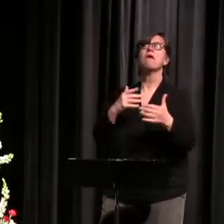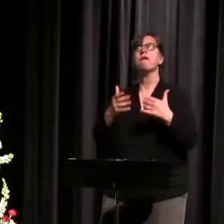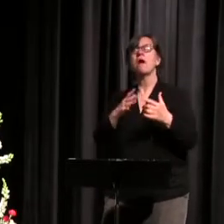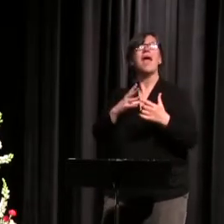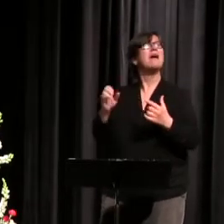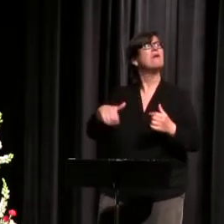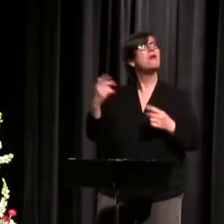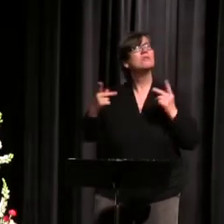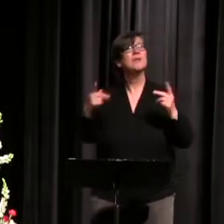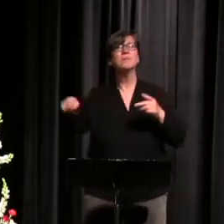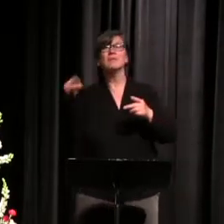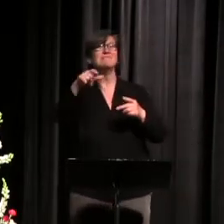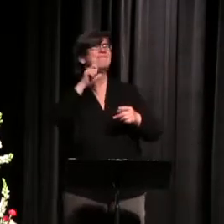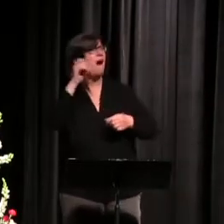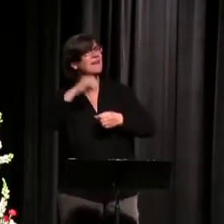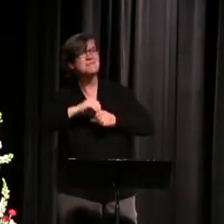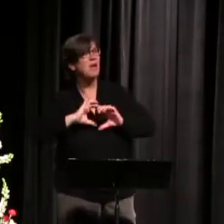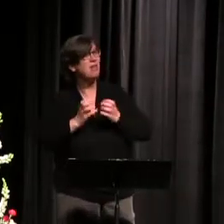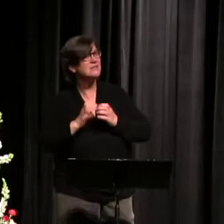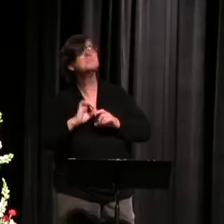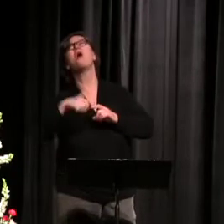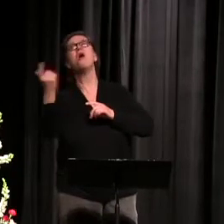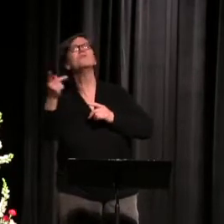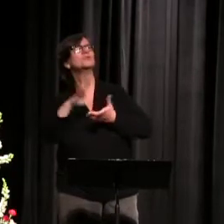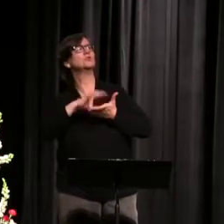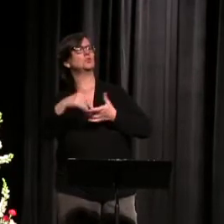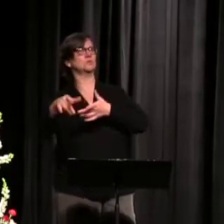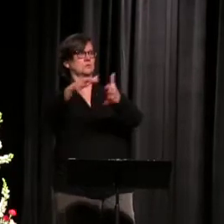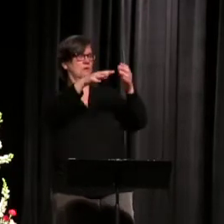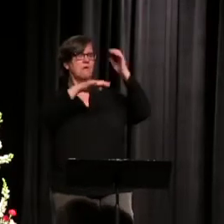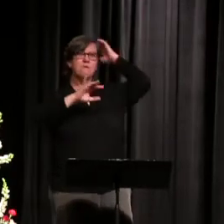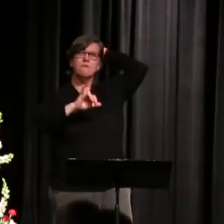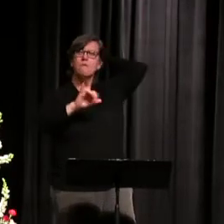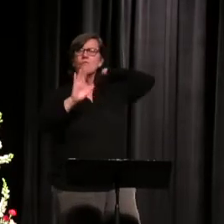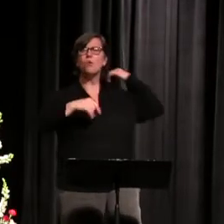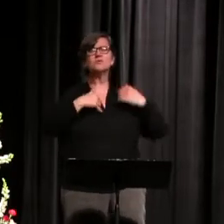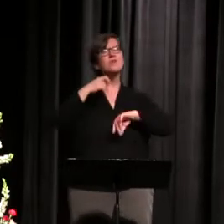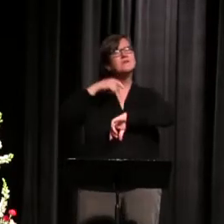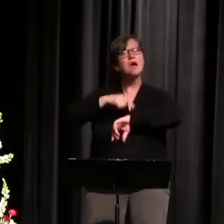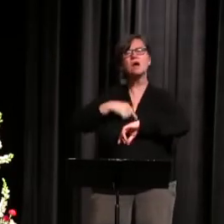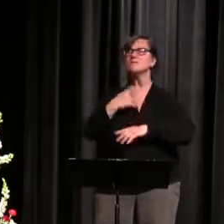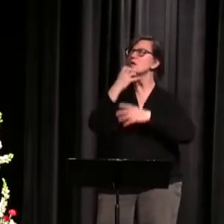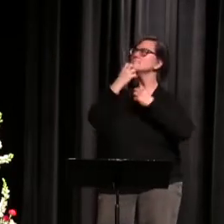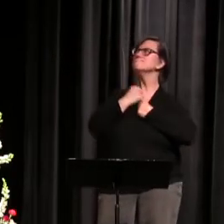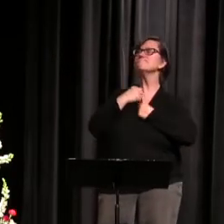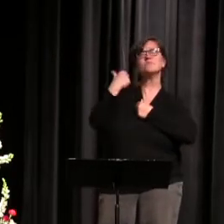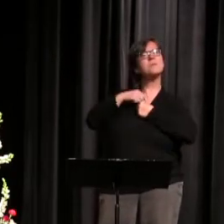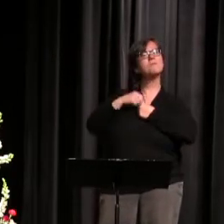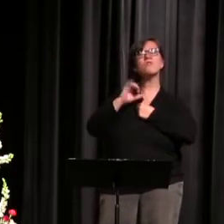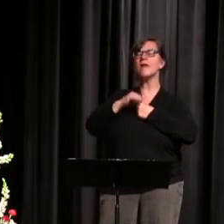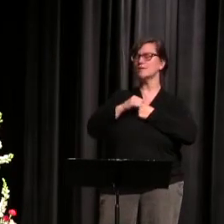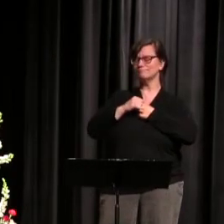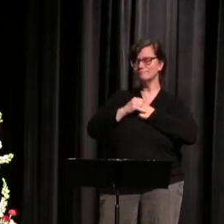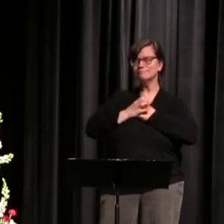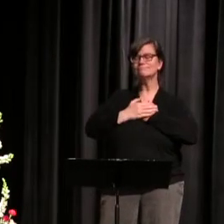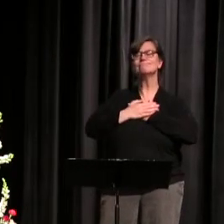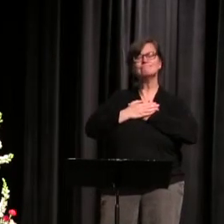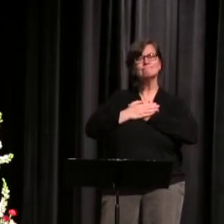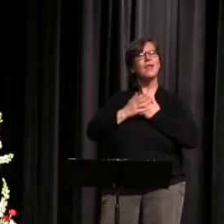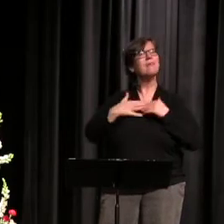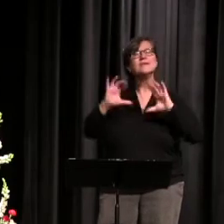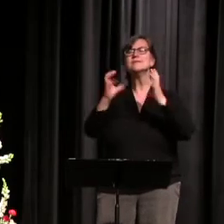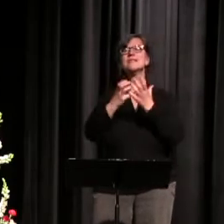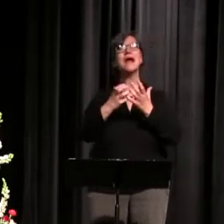my classes. Those are the moments I hold on to. This class just has an energy about it